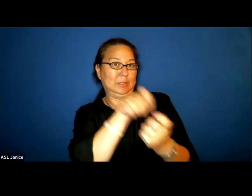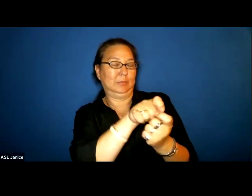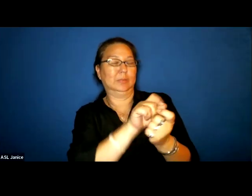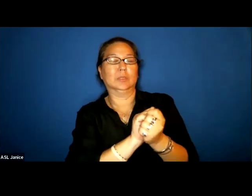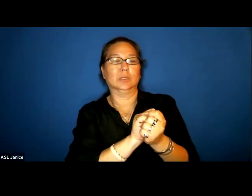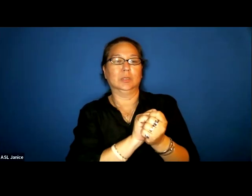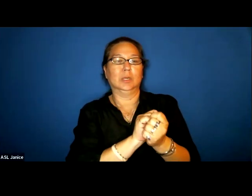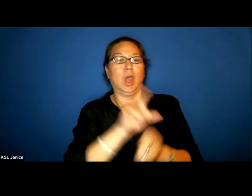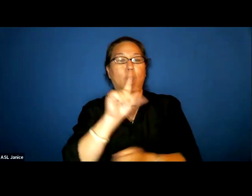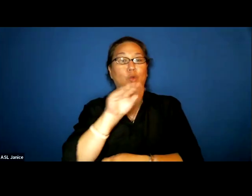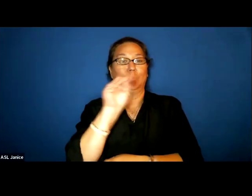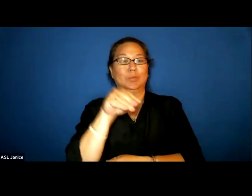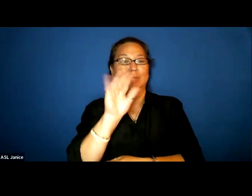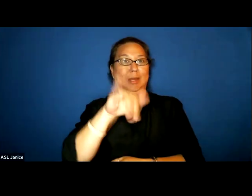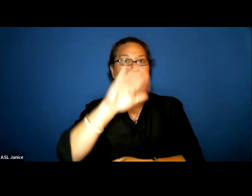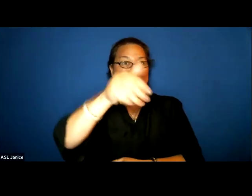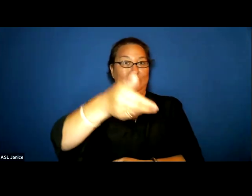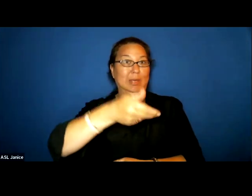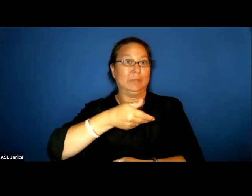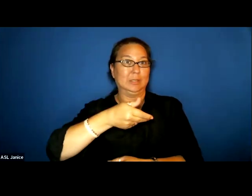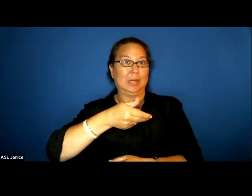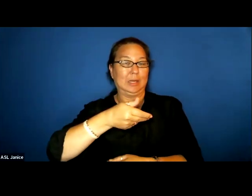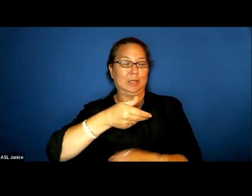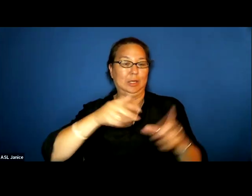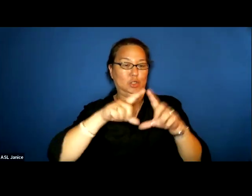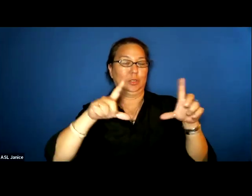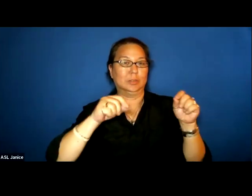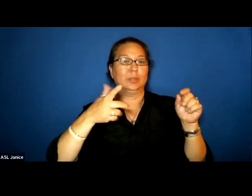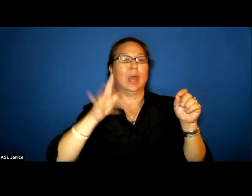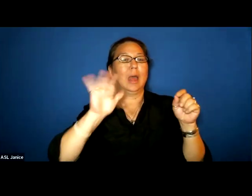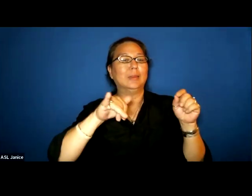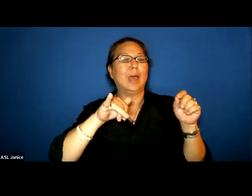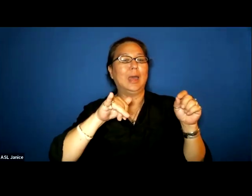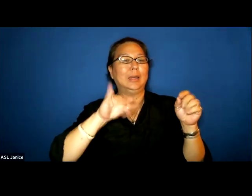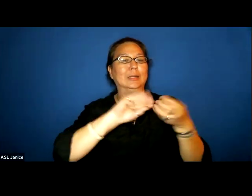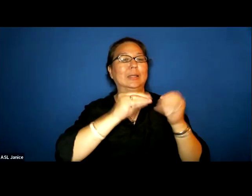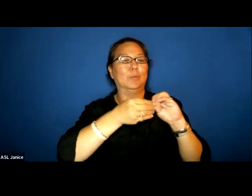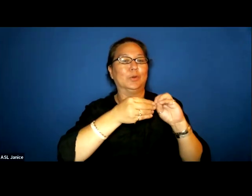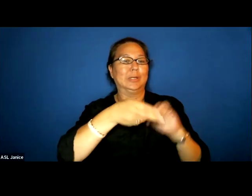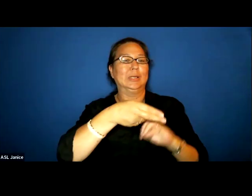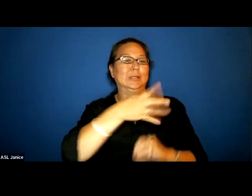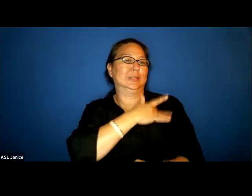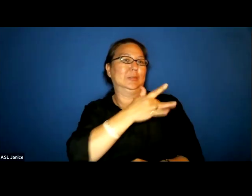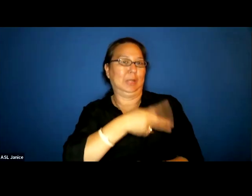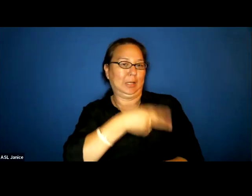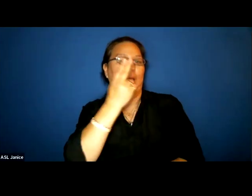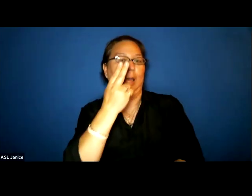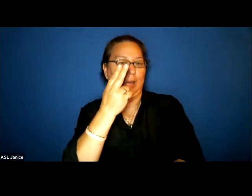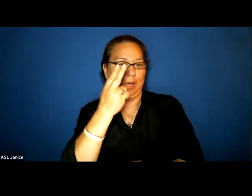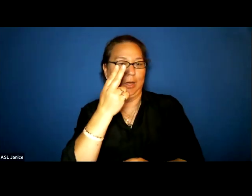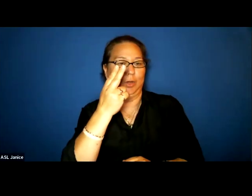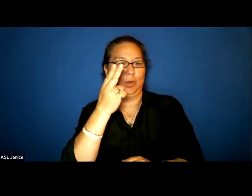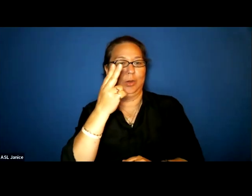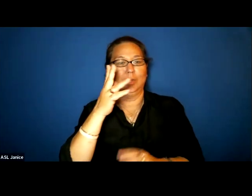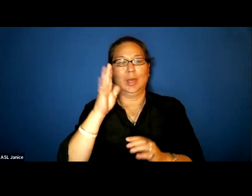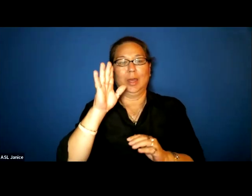20% of the invitations, that number is typically higher than the number of invitations that are available to Boston Latin School at all